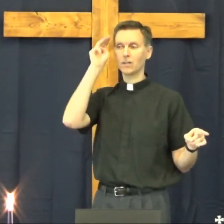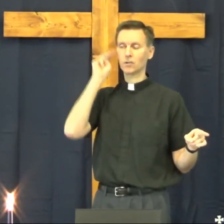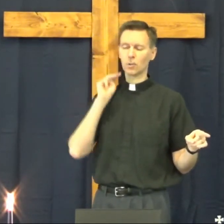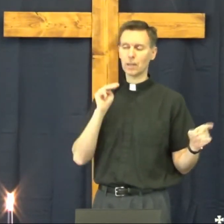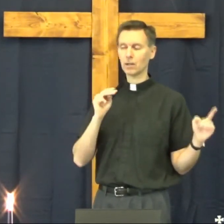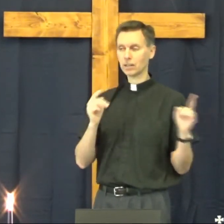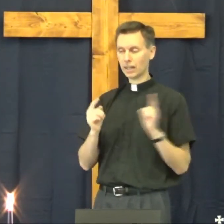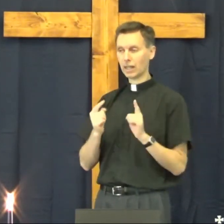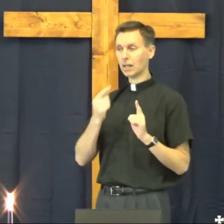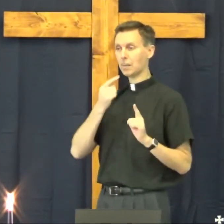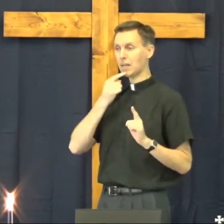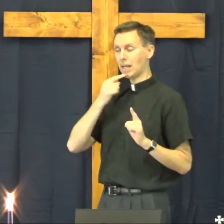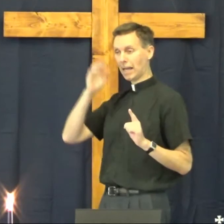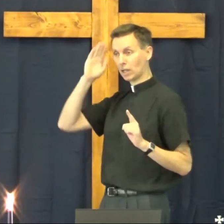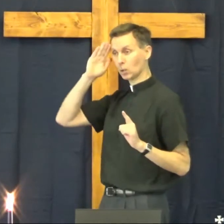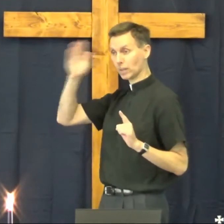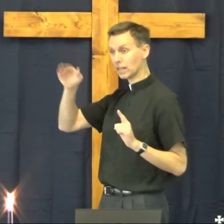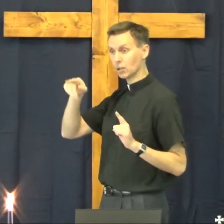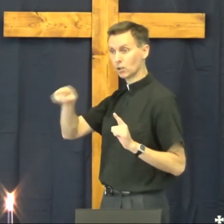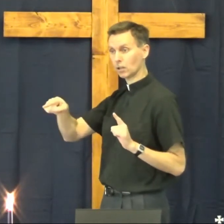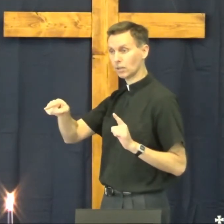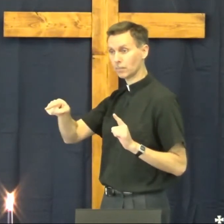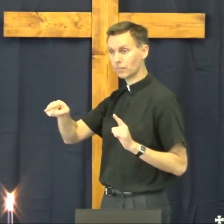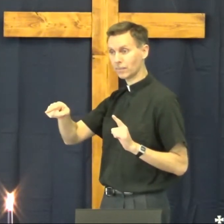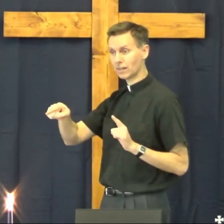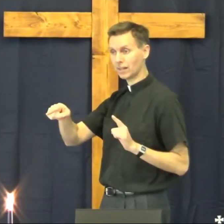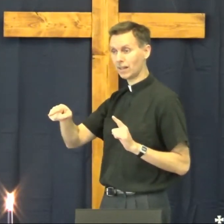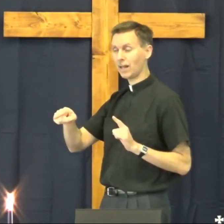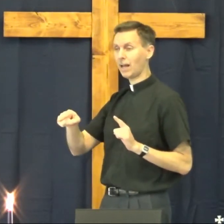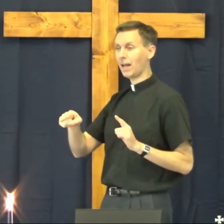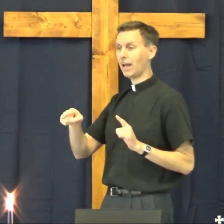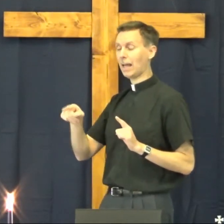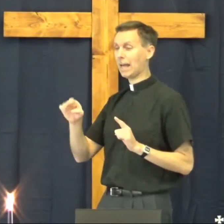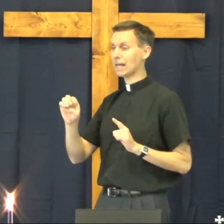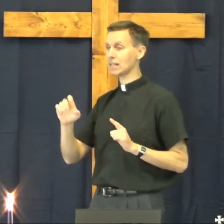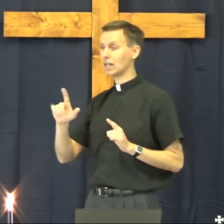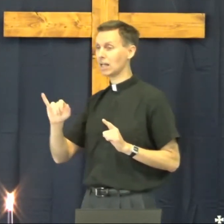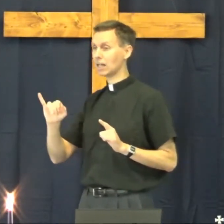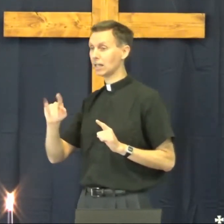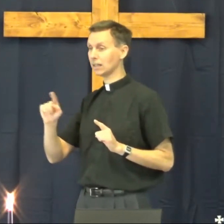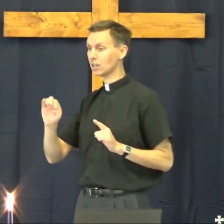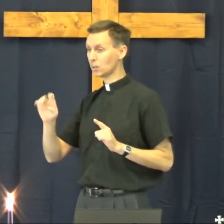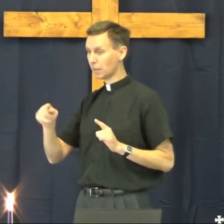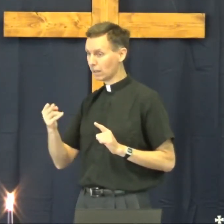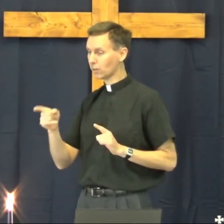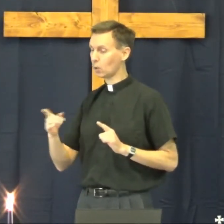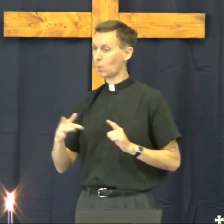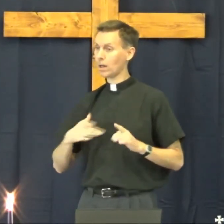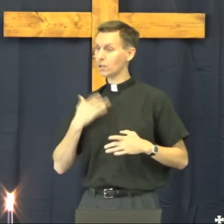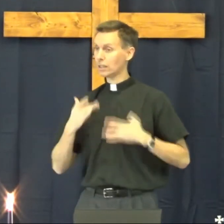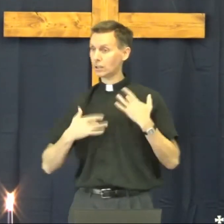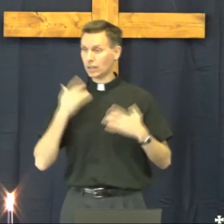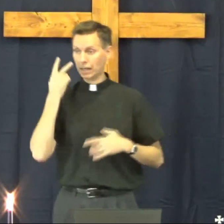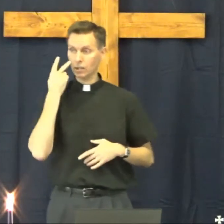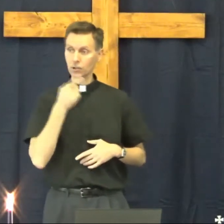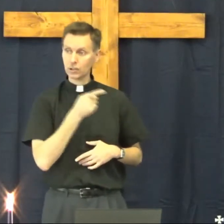So Mary came and greeted her, and Elizabeth was excited to see